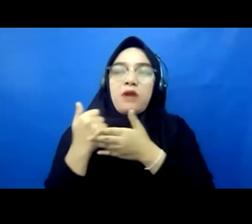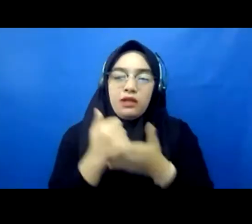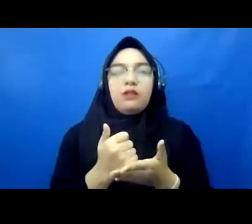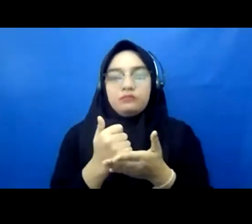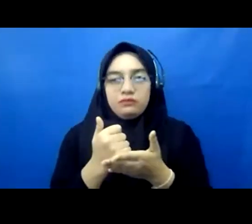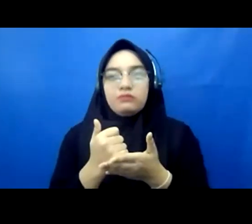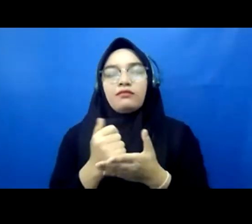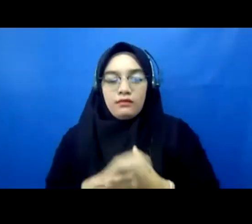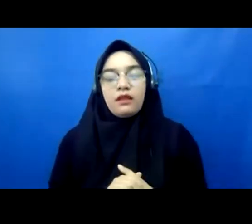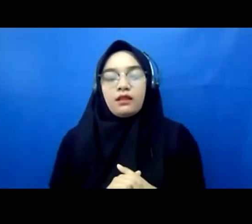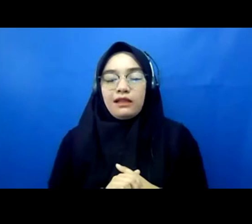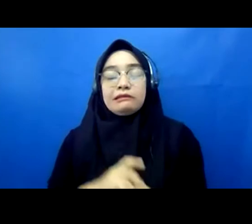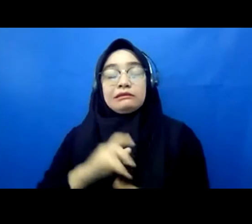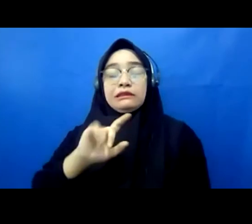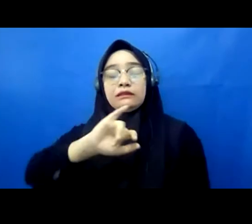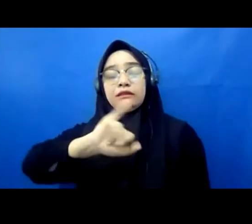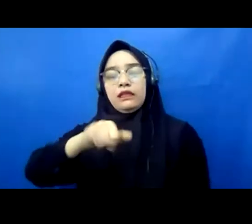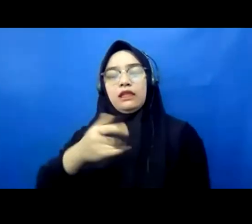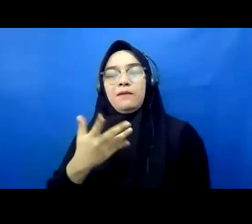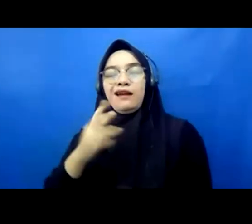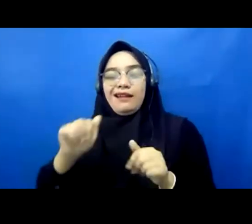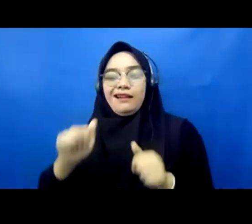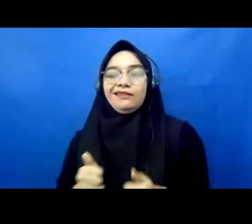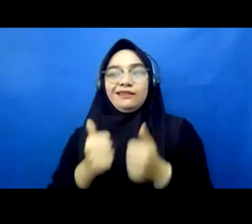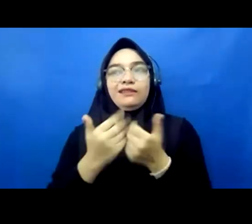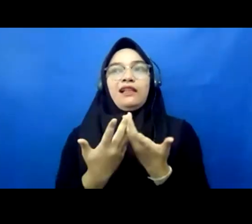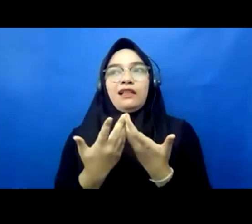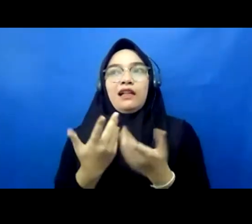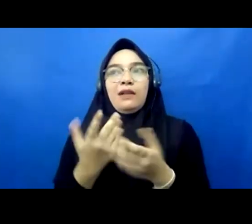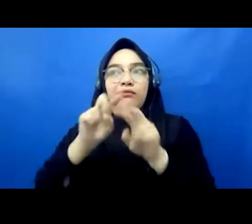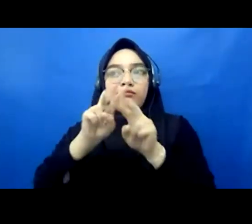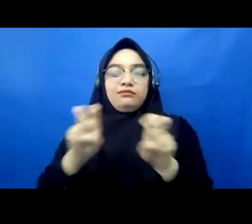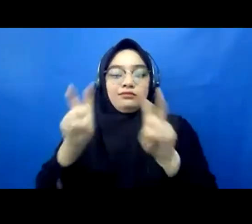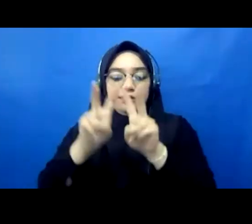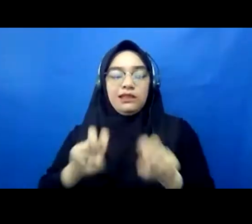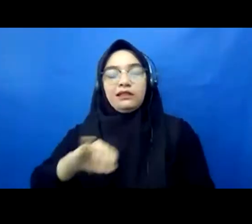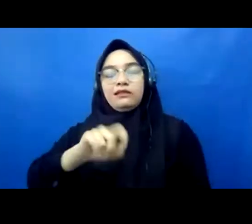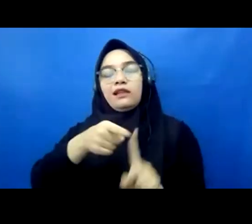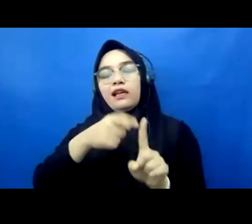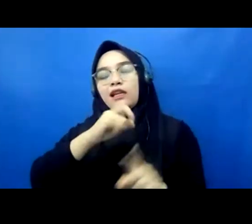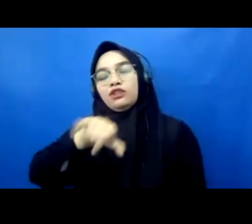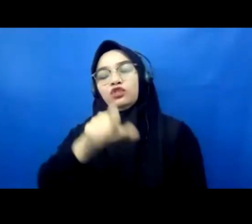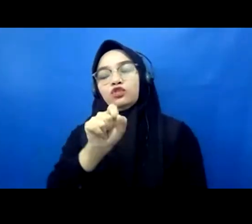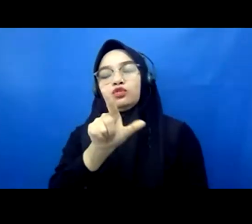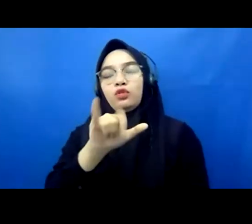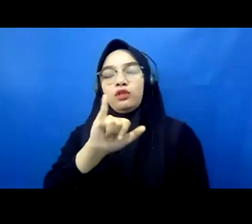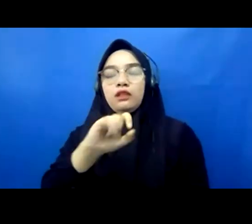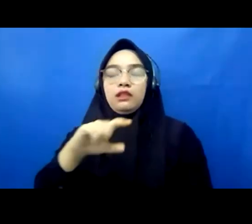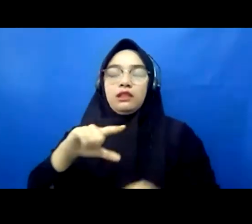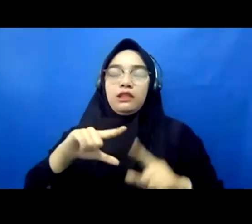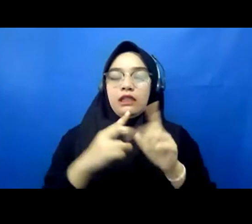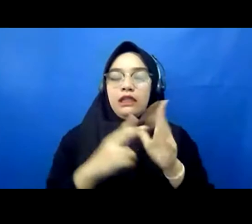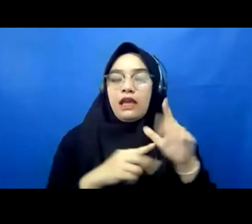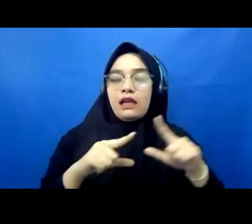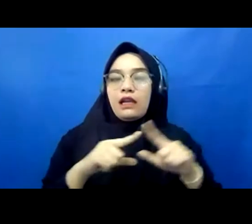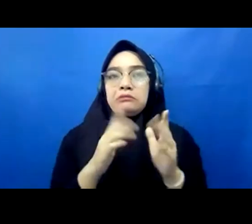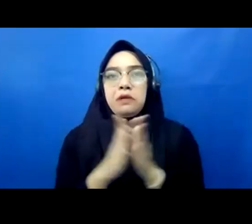the work of Juliana Ajmoni Marsan, ERIA Strategies and Partnerships Director, and the entire team involved in the